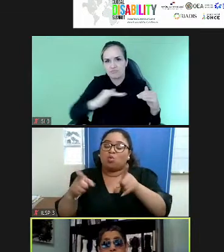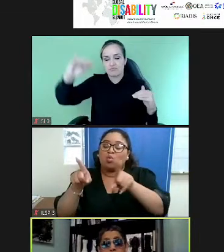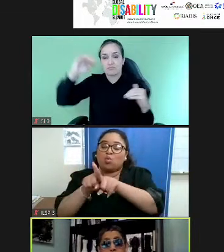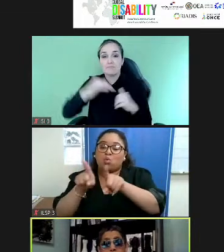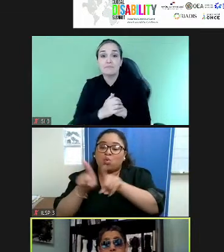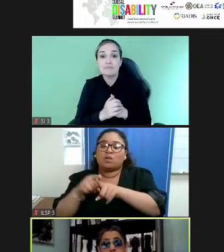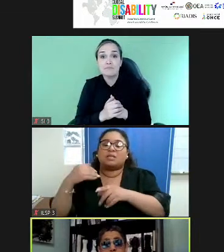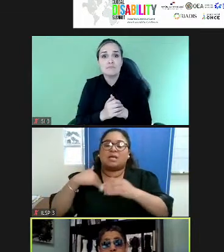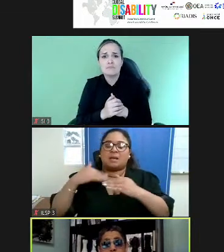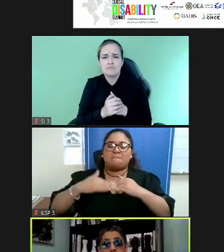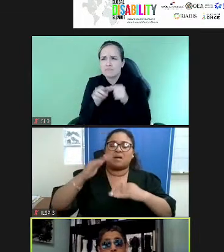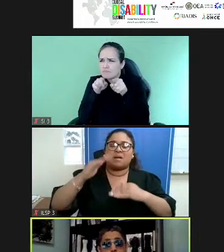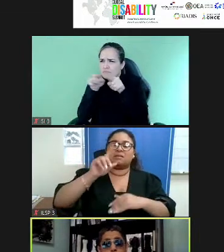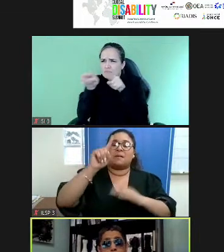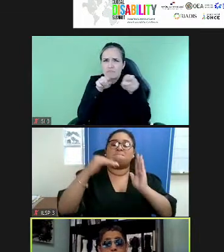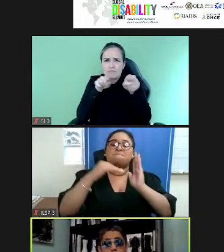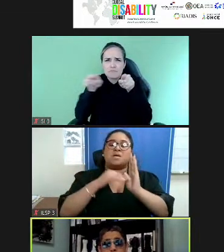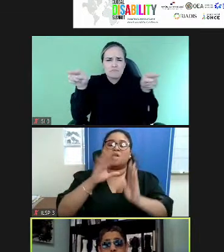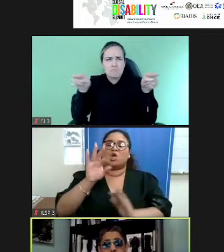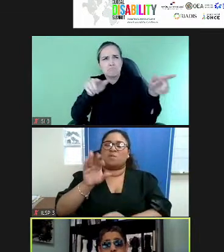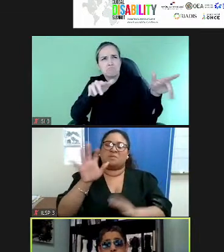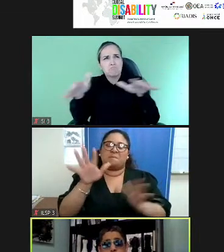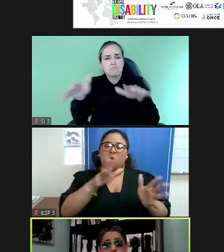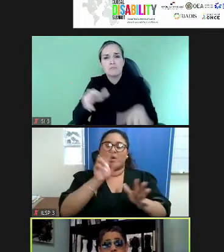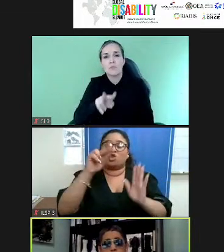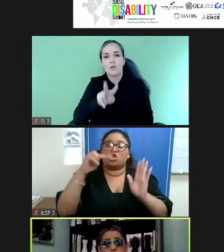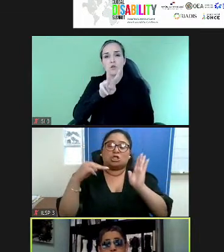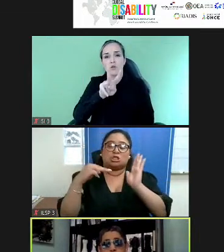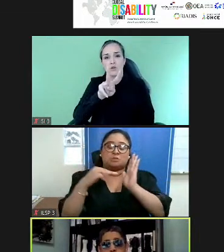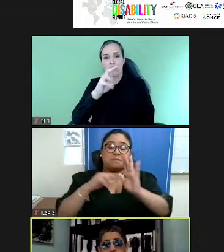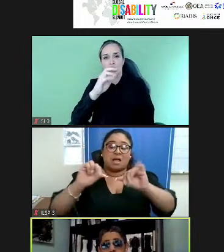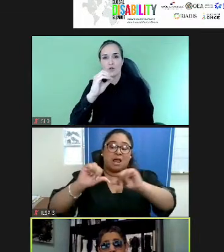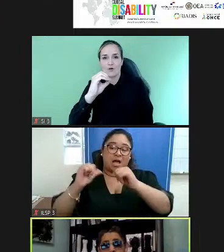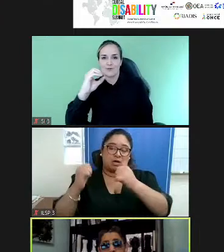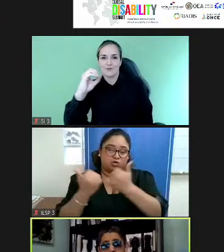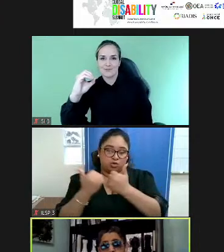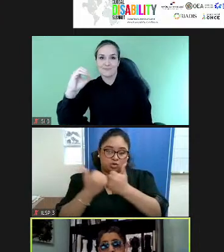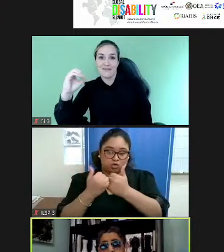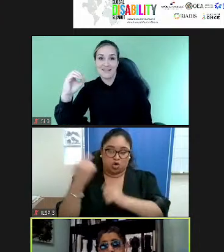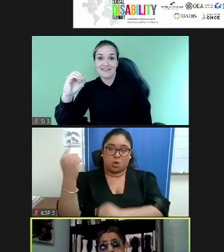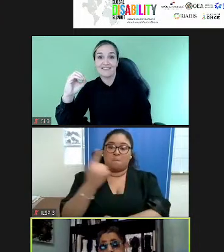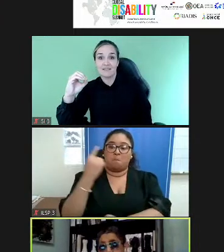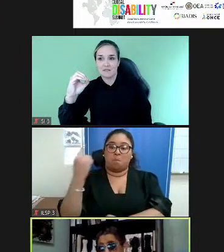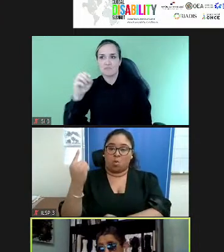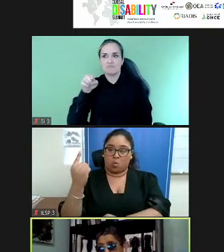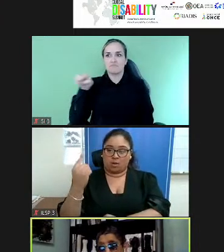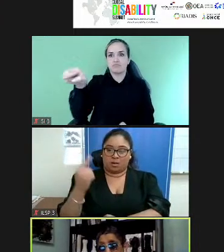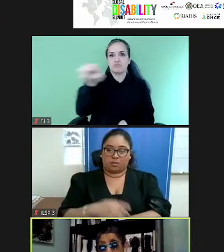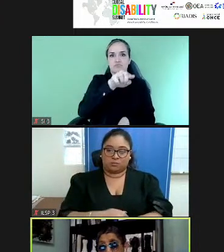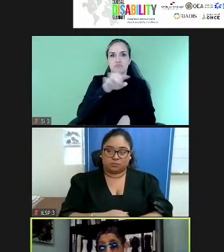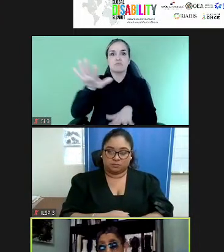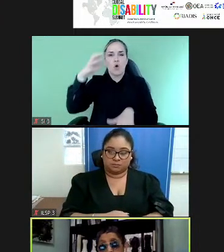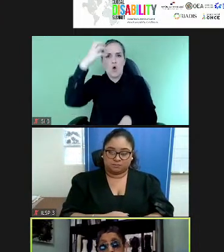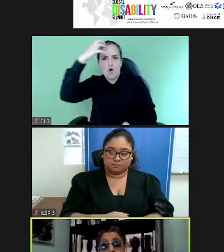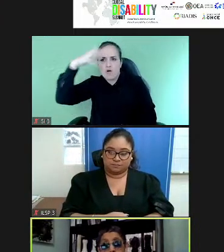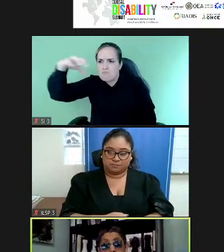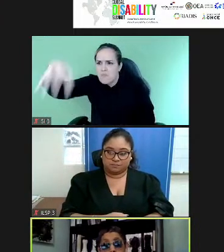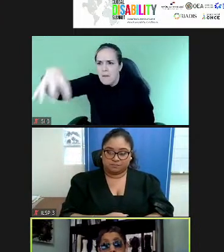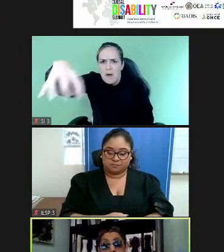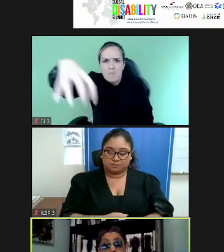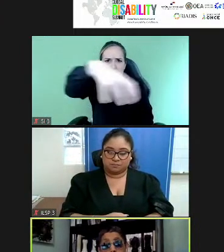and all together comprise more than 2 000 public organizations nationwide